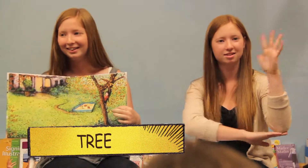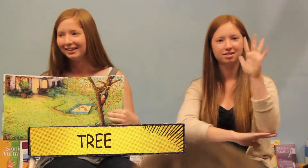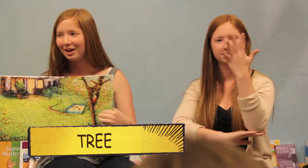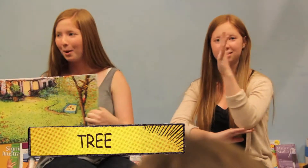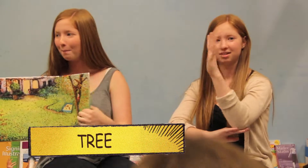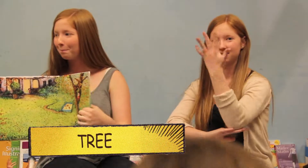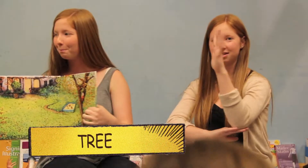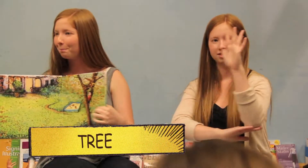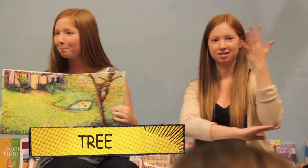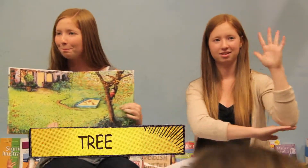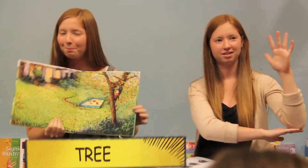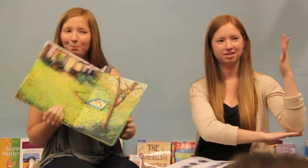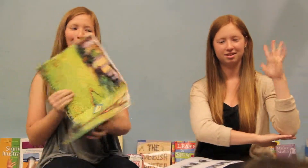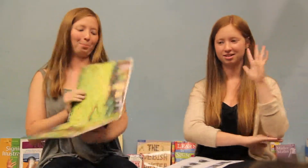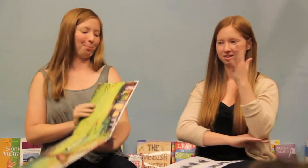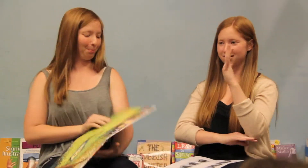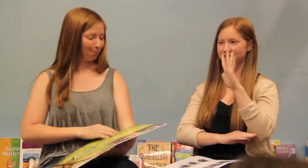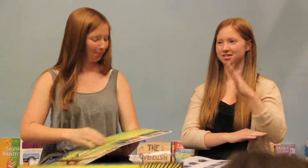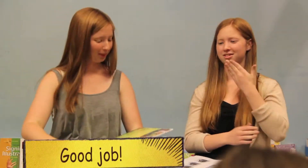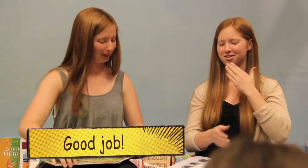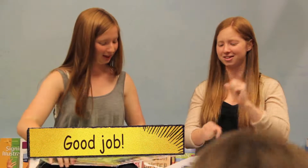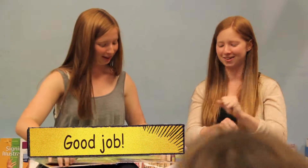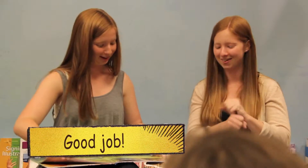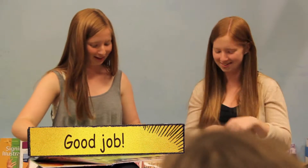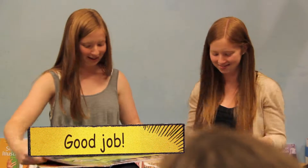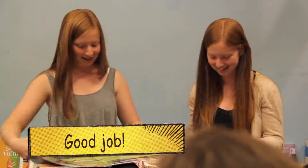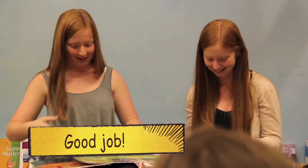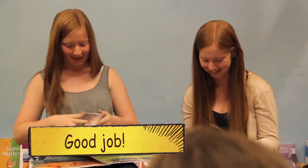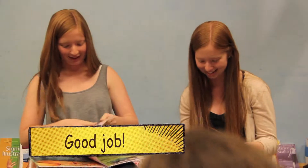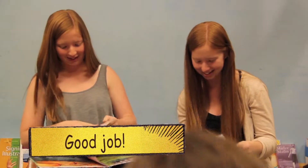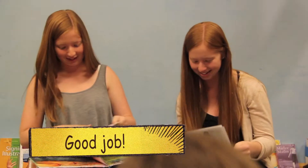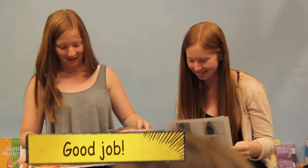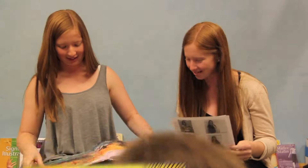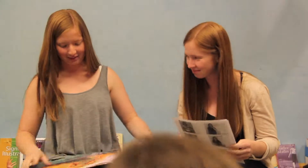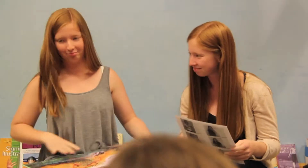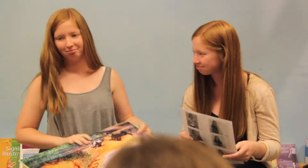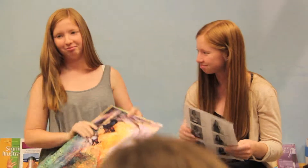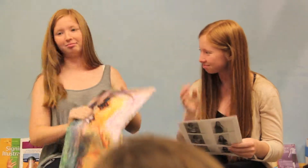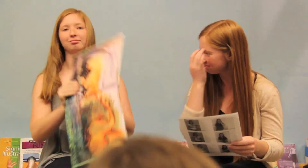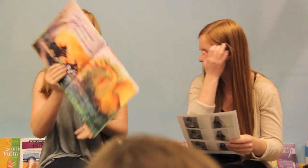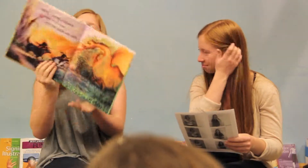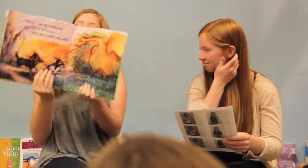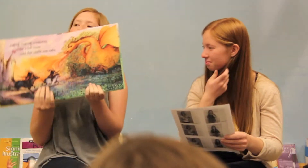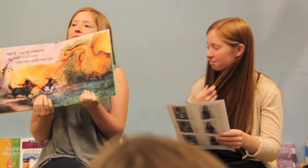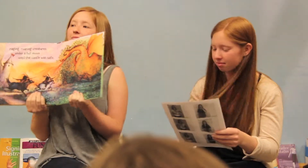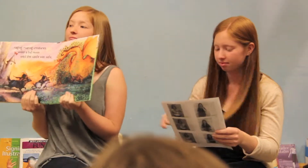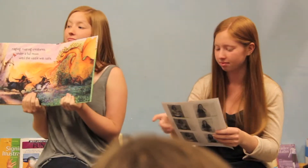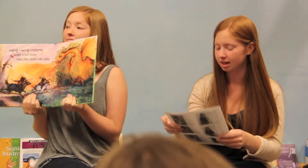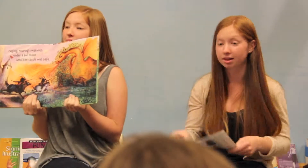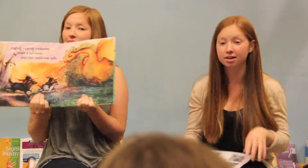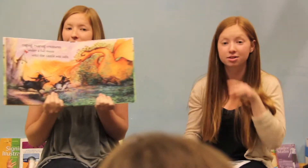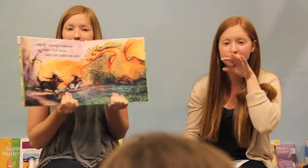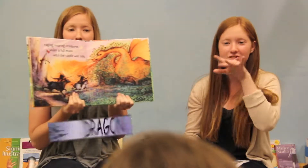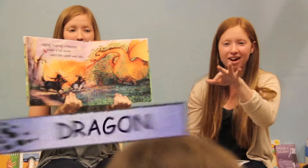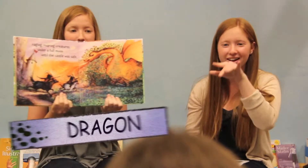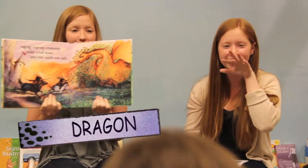next one is dragon